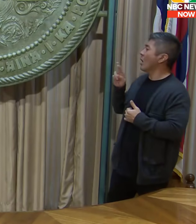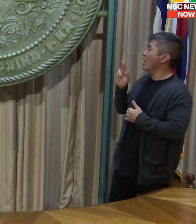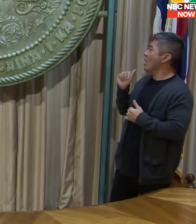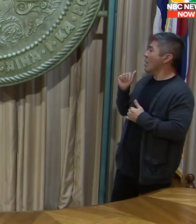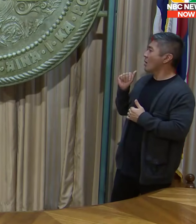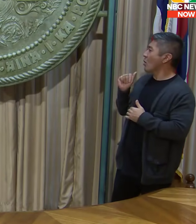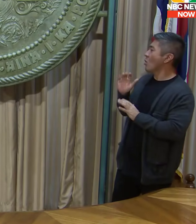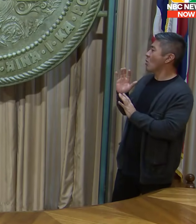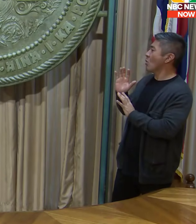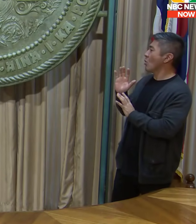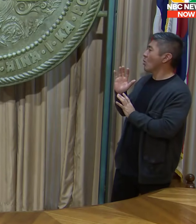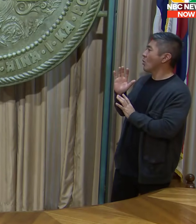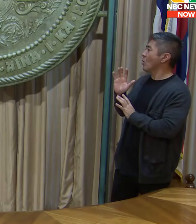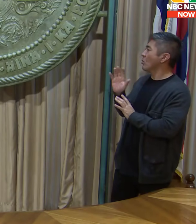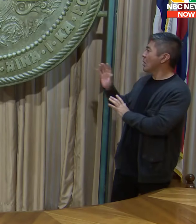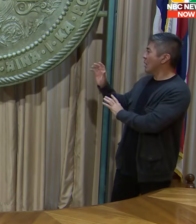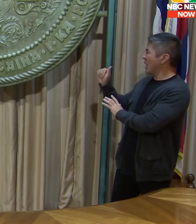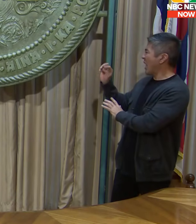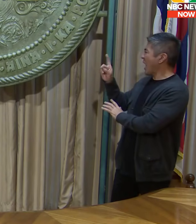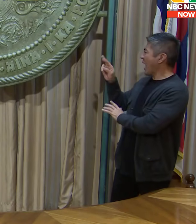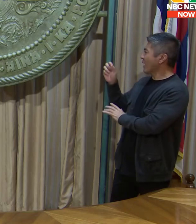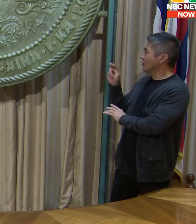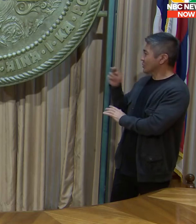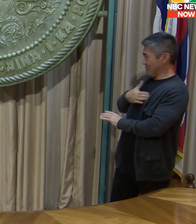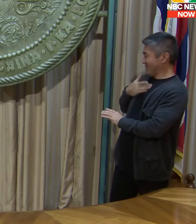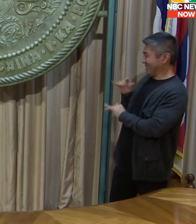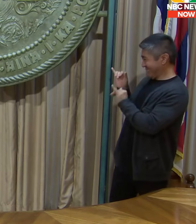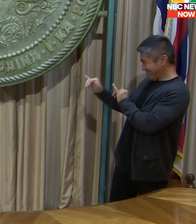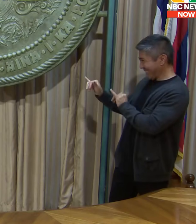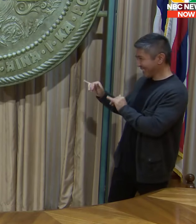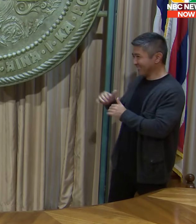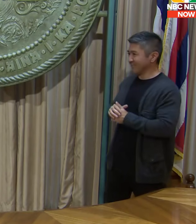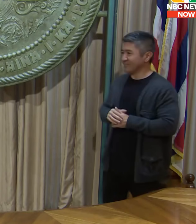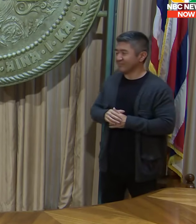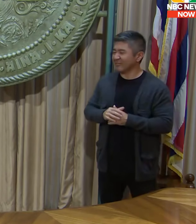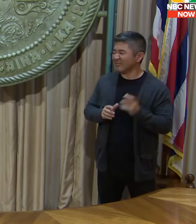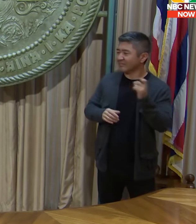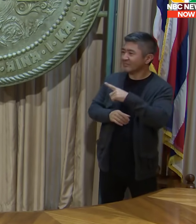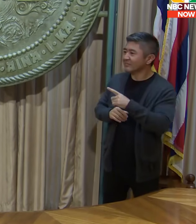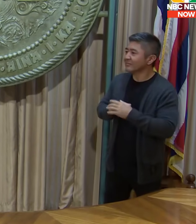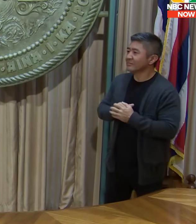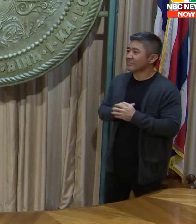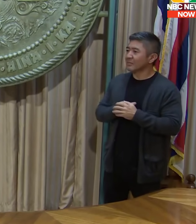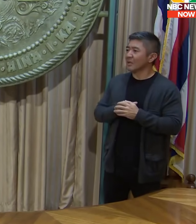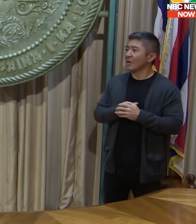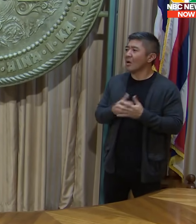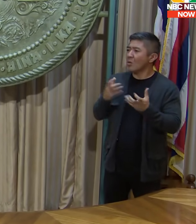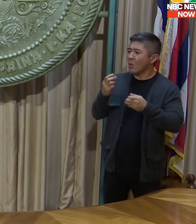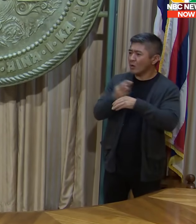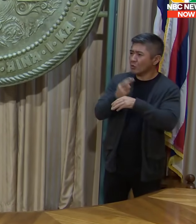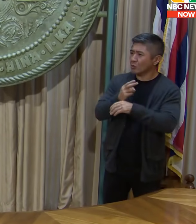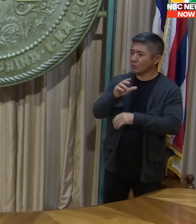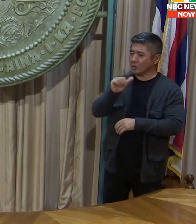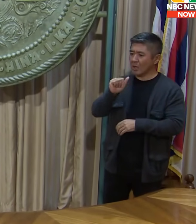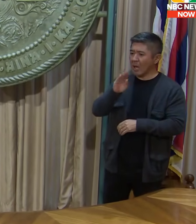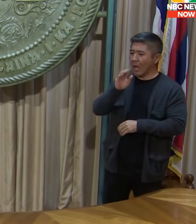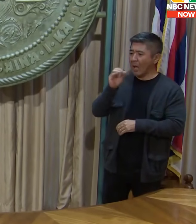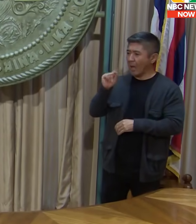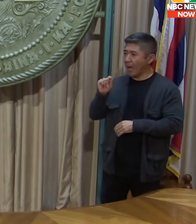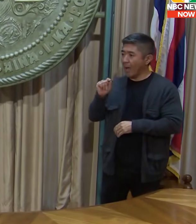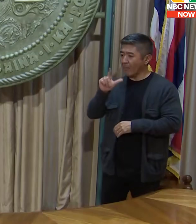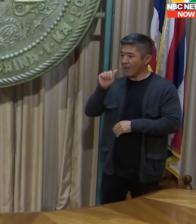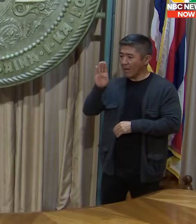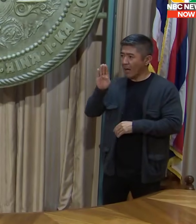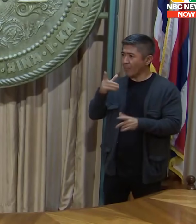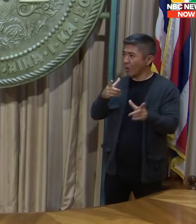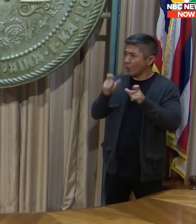right there. The question is from Kristen Concilio. Senator Glenn Wakai wants to use Abbott Lab quick tests to improve